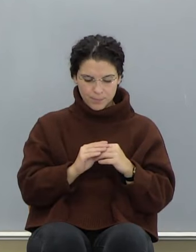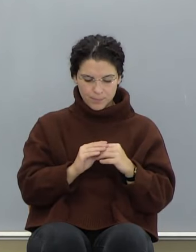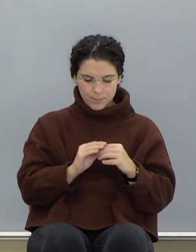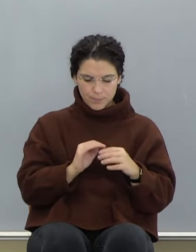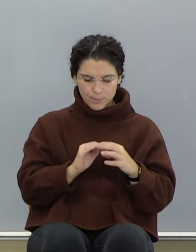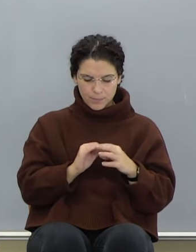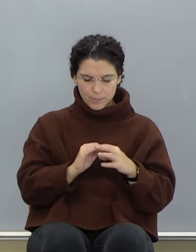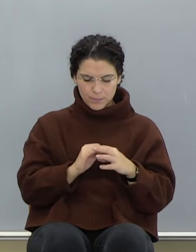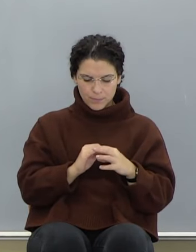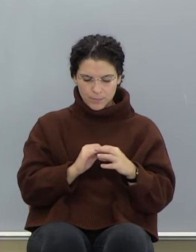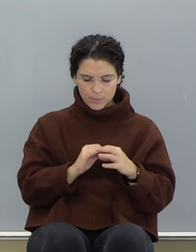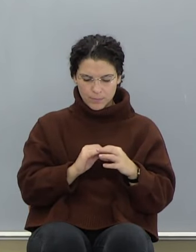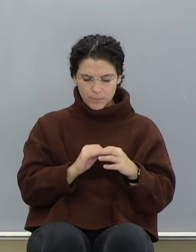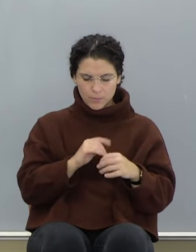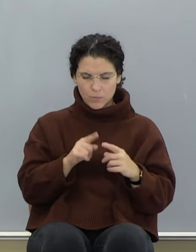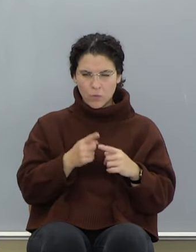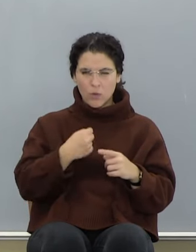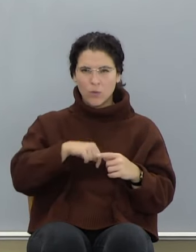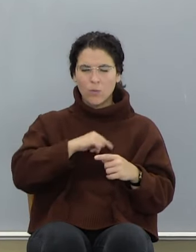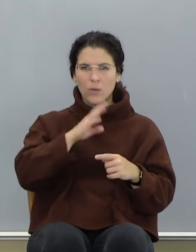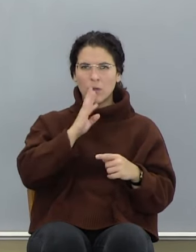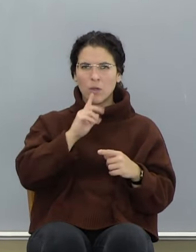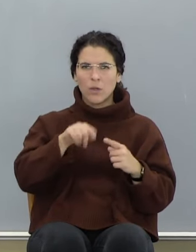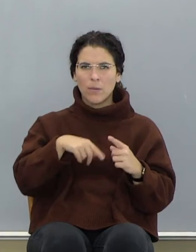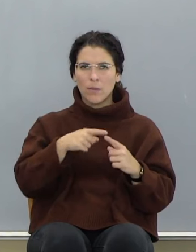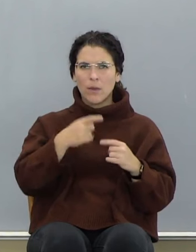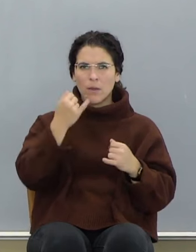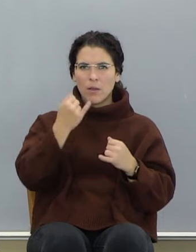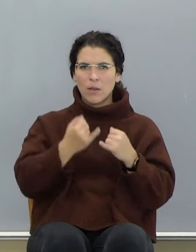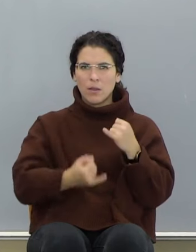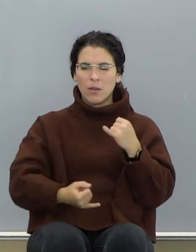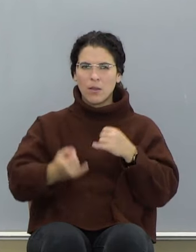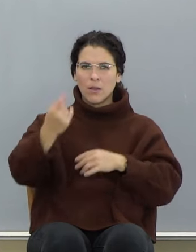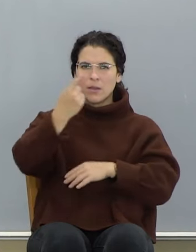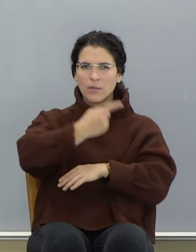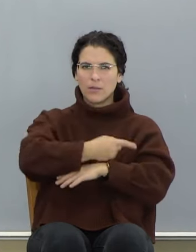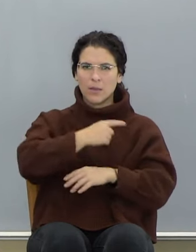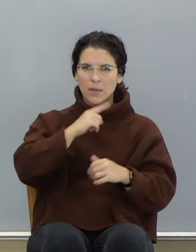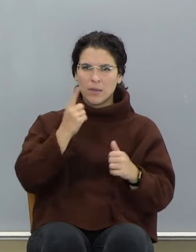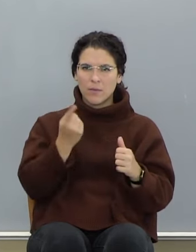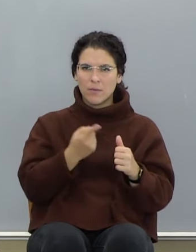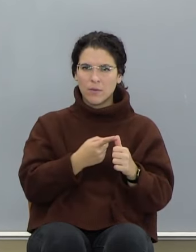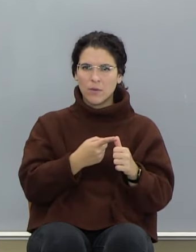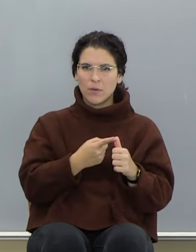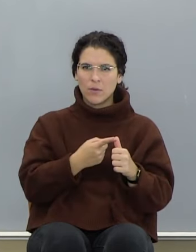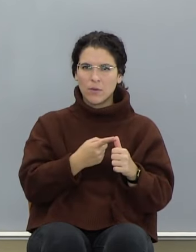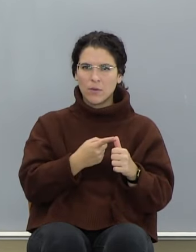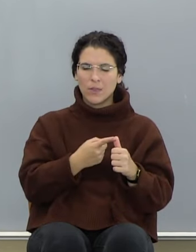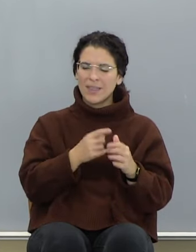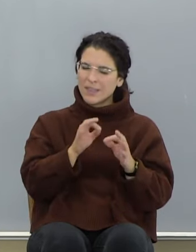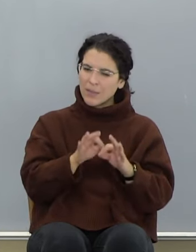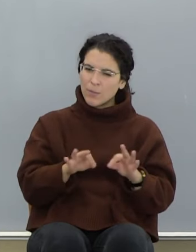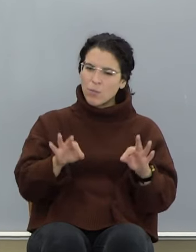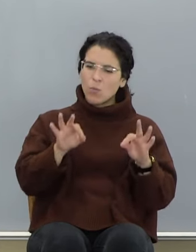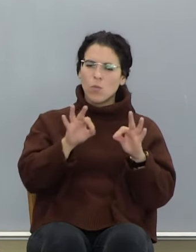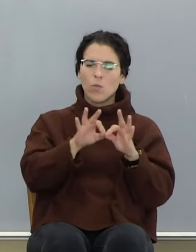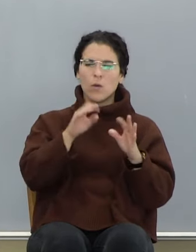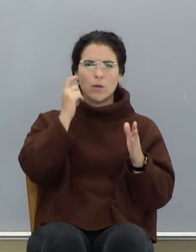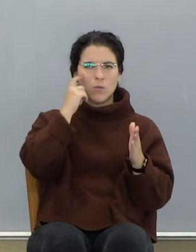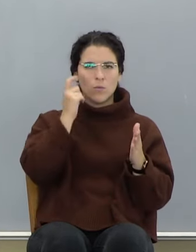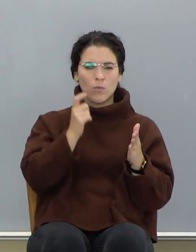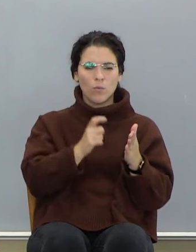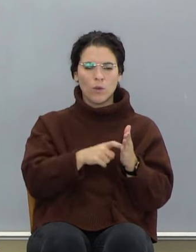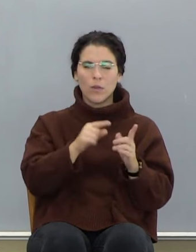when we talk about the last days, first of all, it's important to recognize